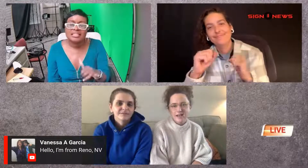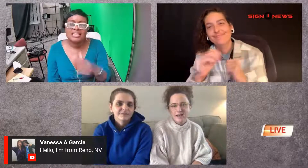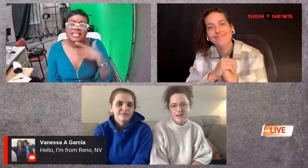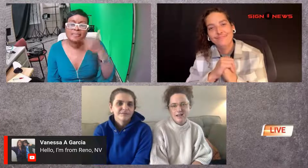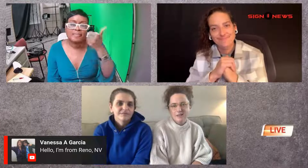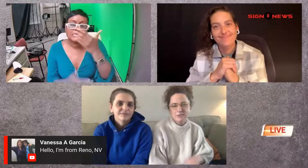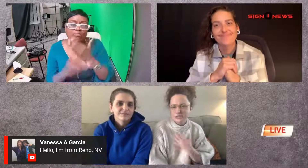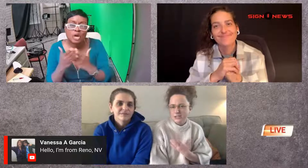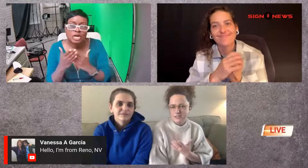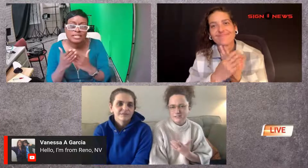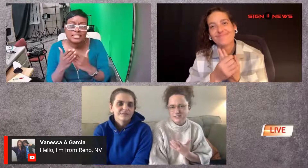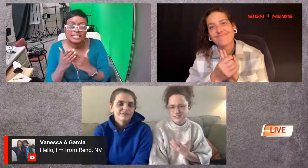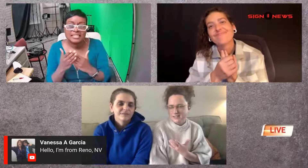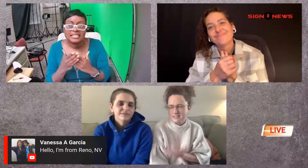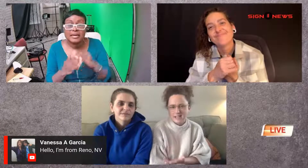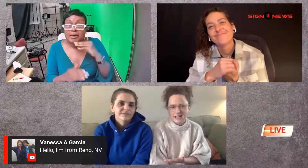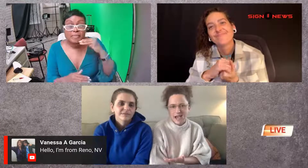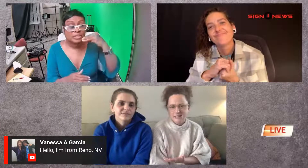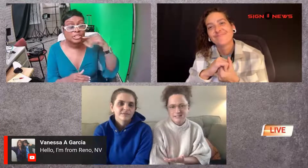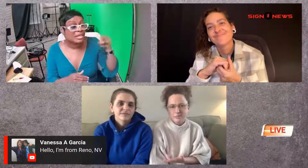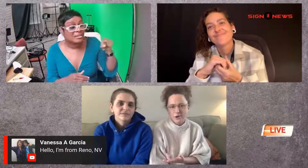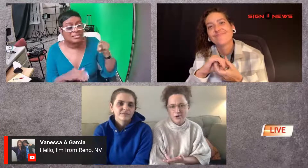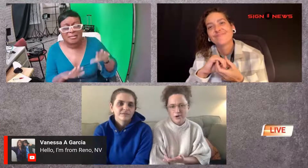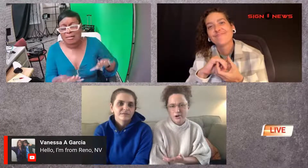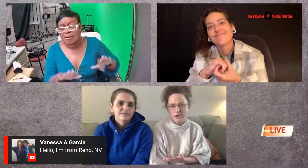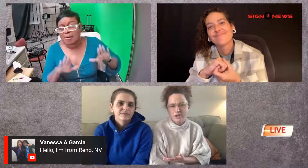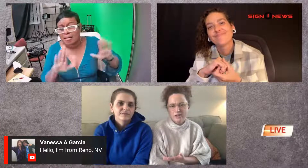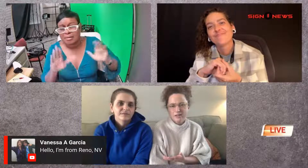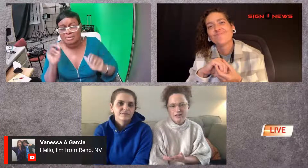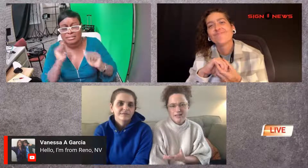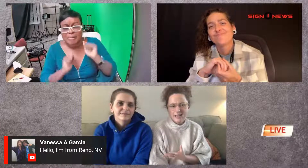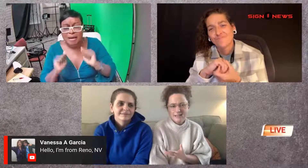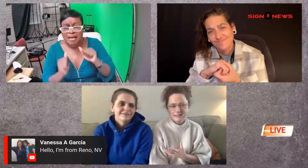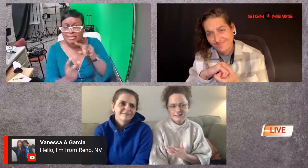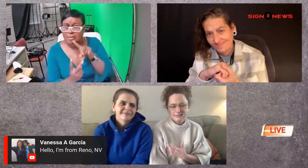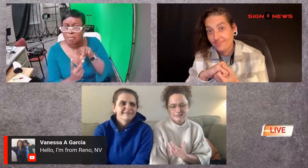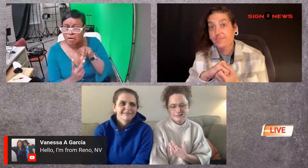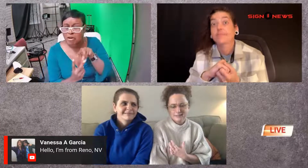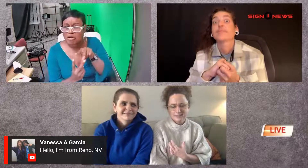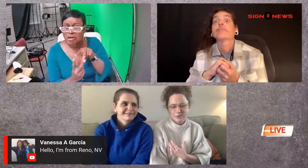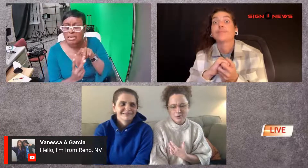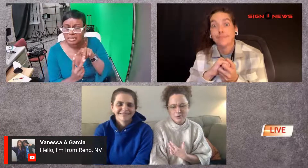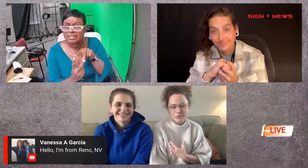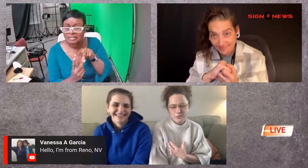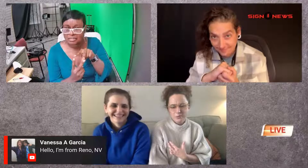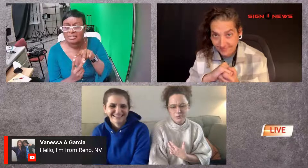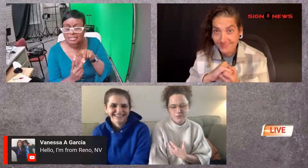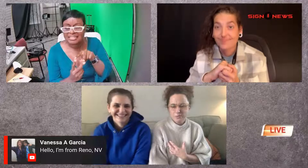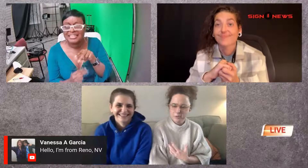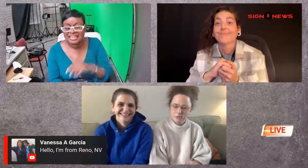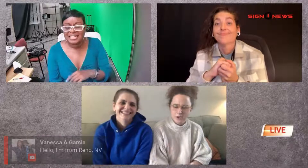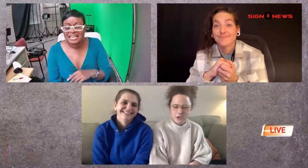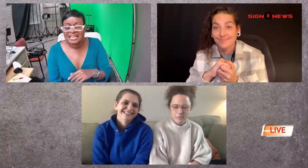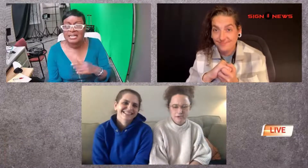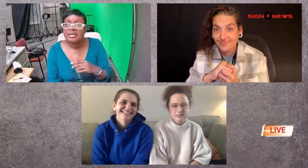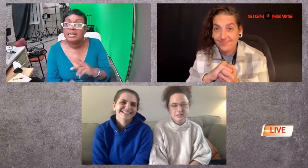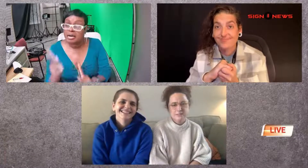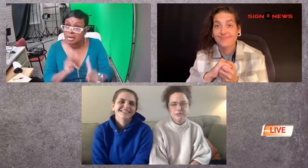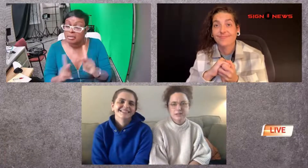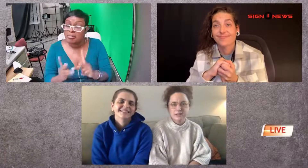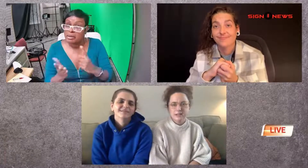that Michelle is a fantastic acting partner. And, when people talk